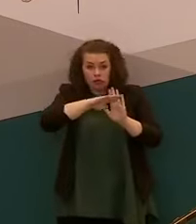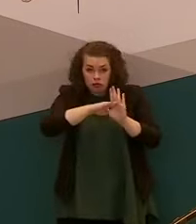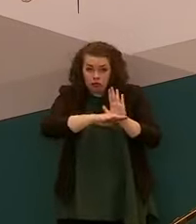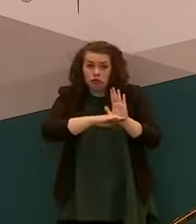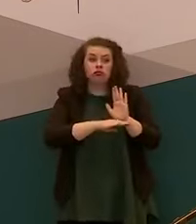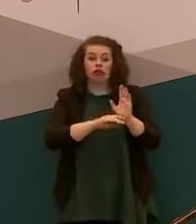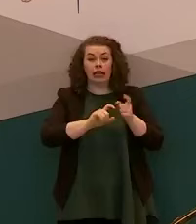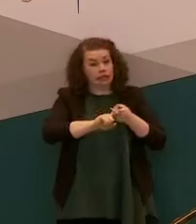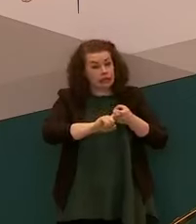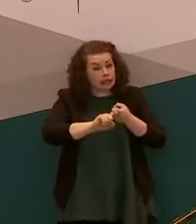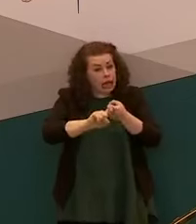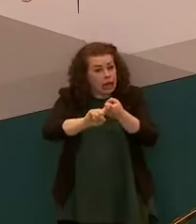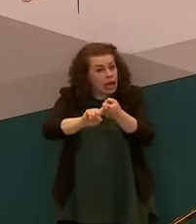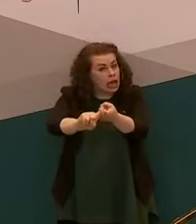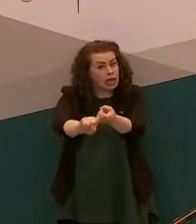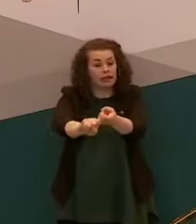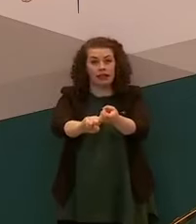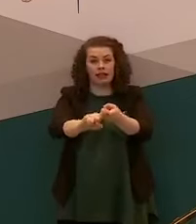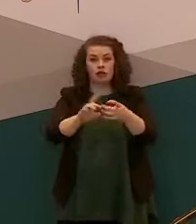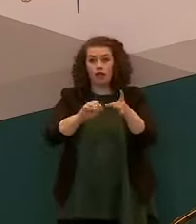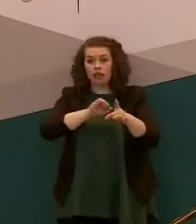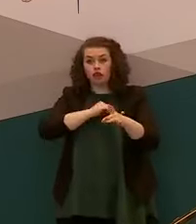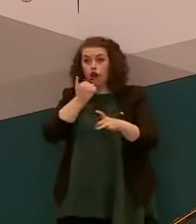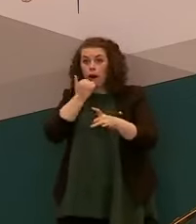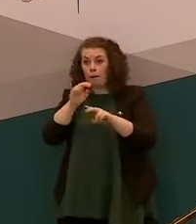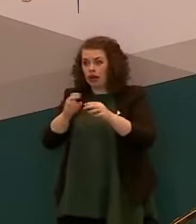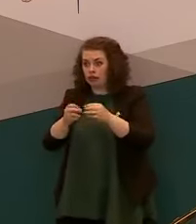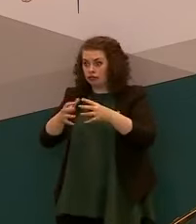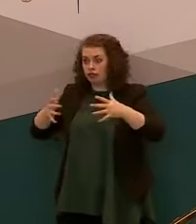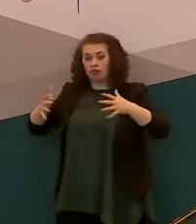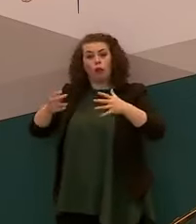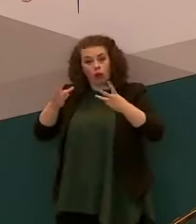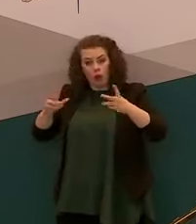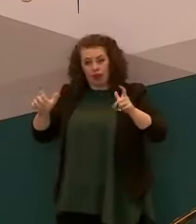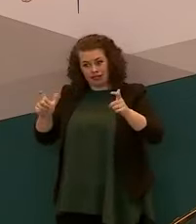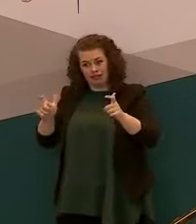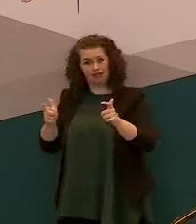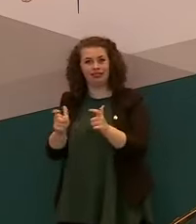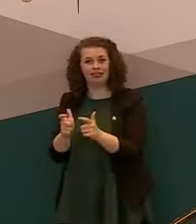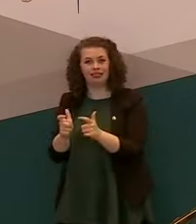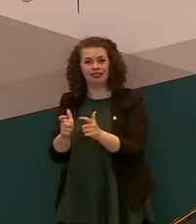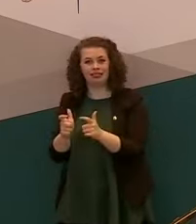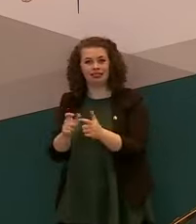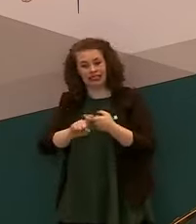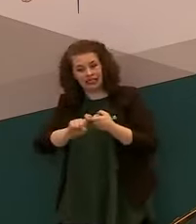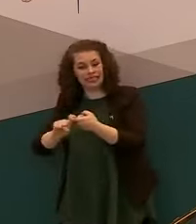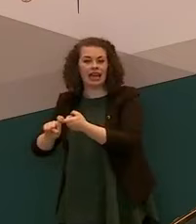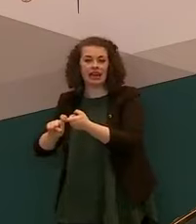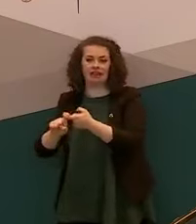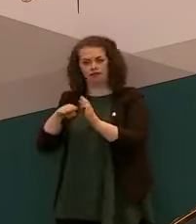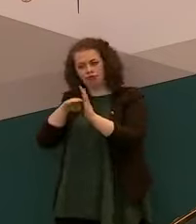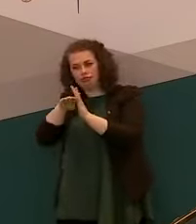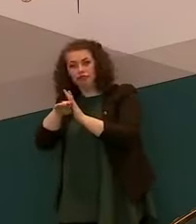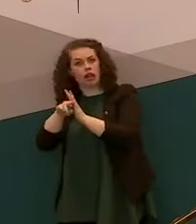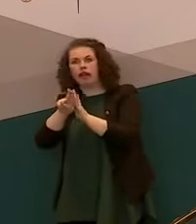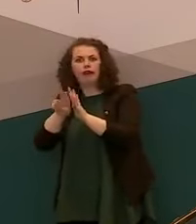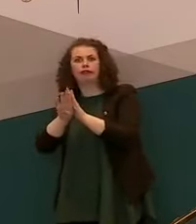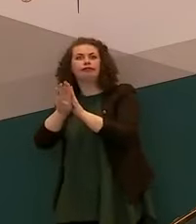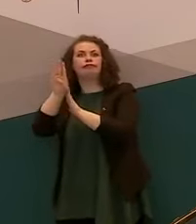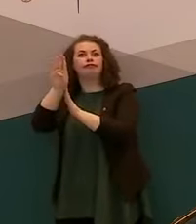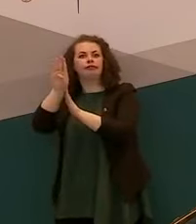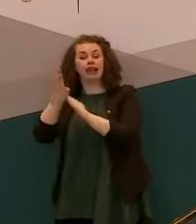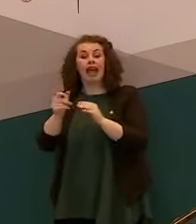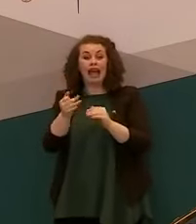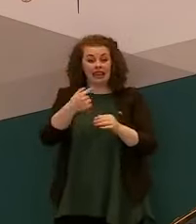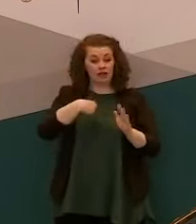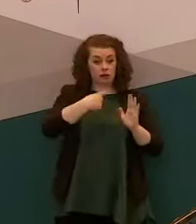basis to keep this reproductive number at the level that we seem to now have it across society. And if that message gets out